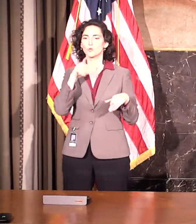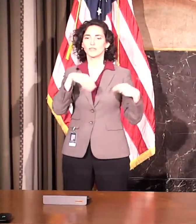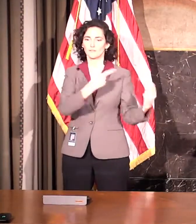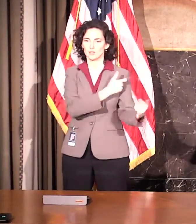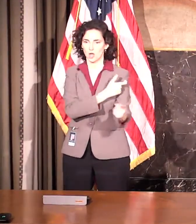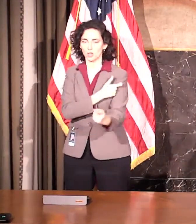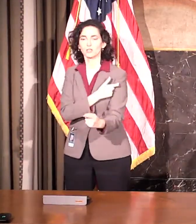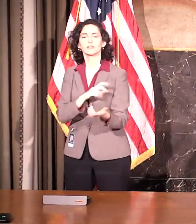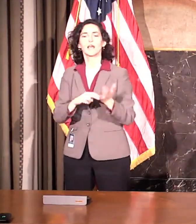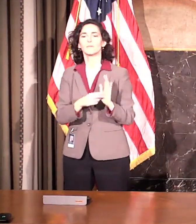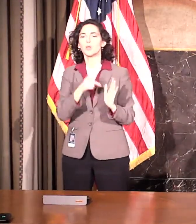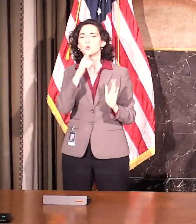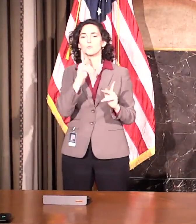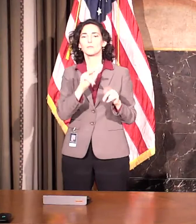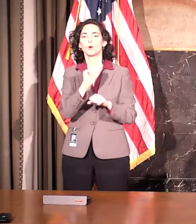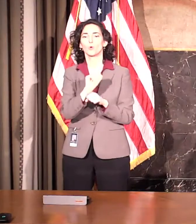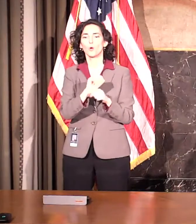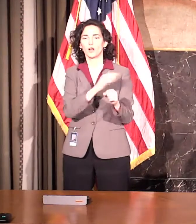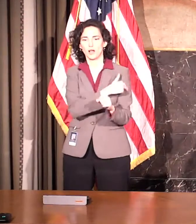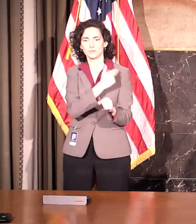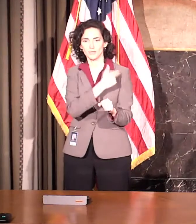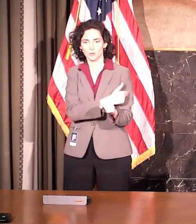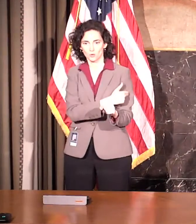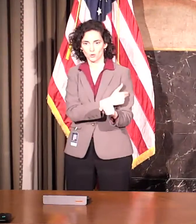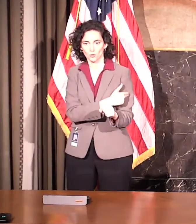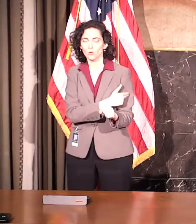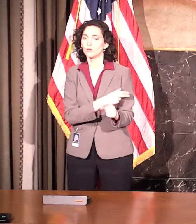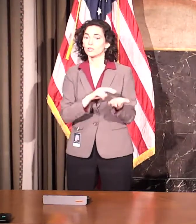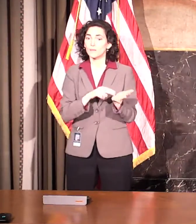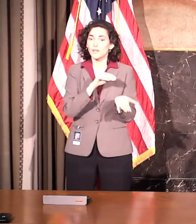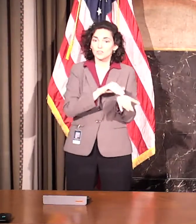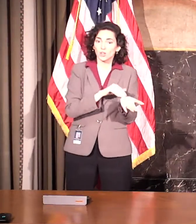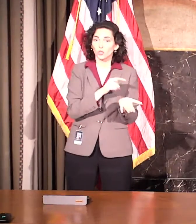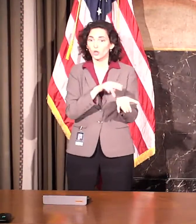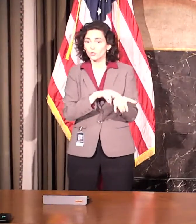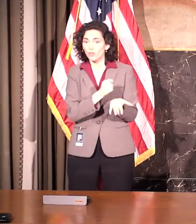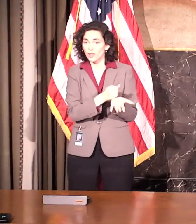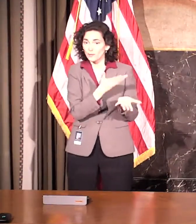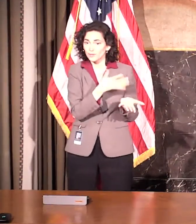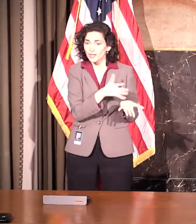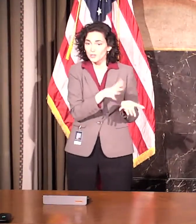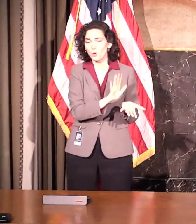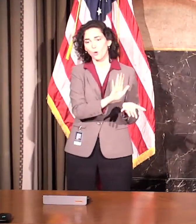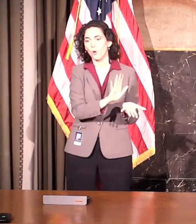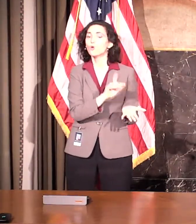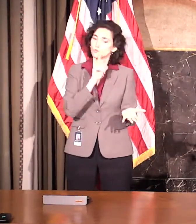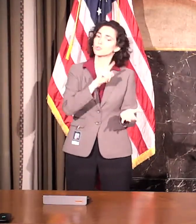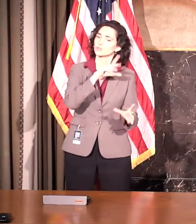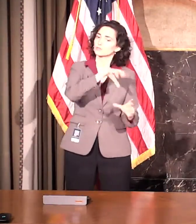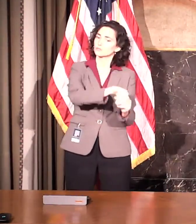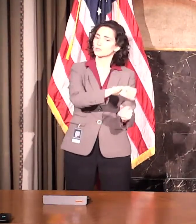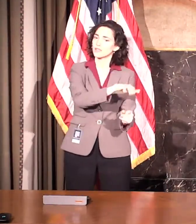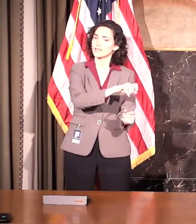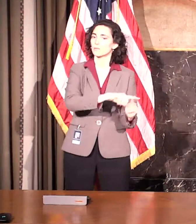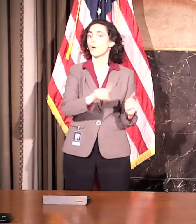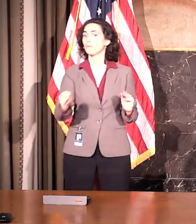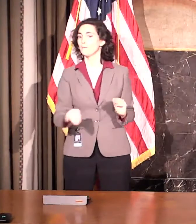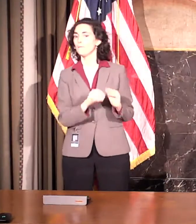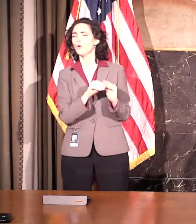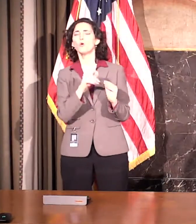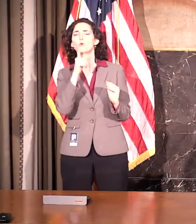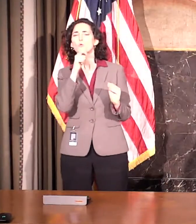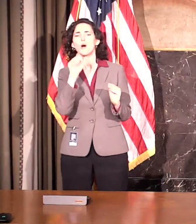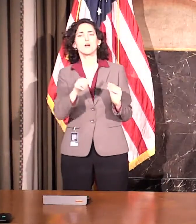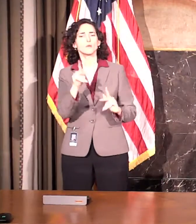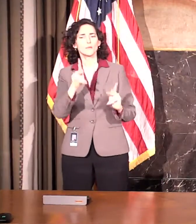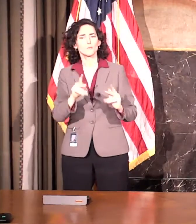one hospitals, and by that I don't just mean doctors, nurses, and therapists, although I certainly do include those individuals, but also other